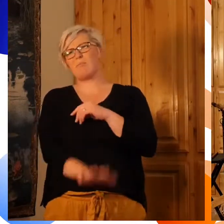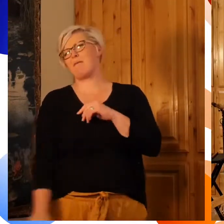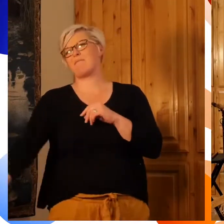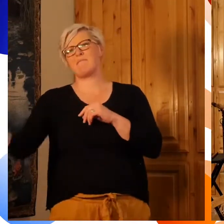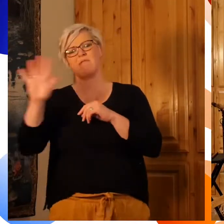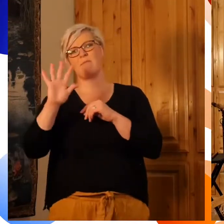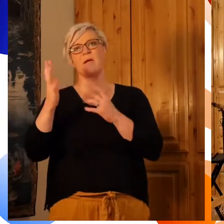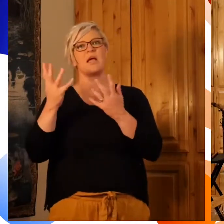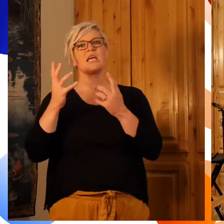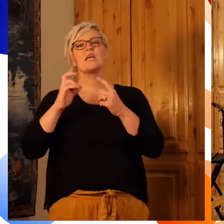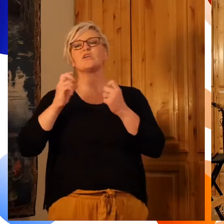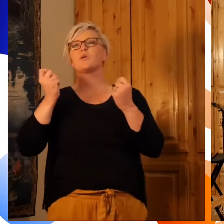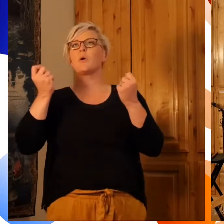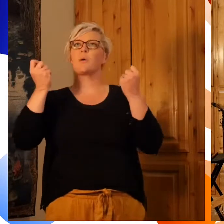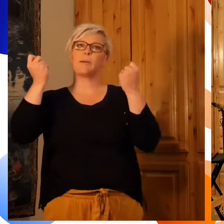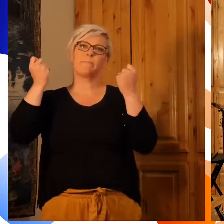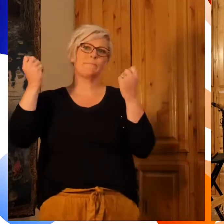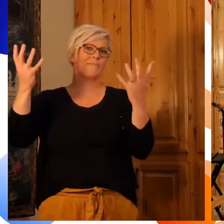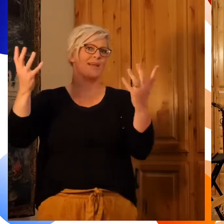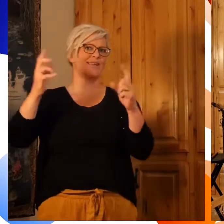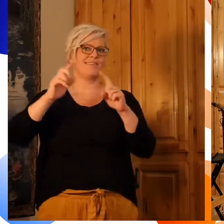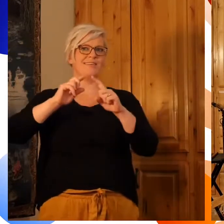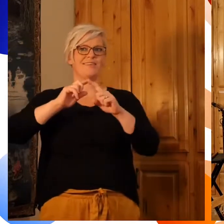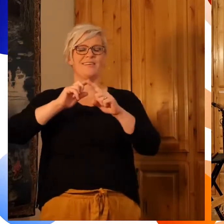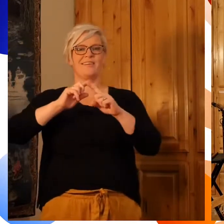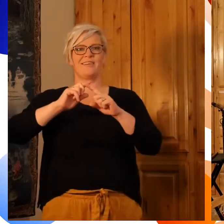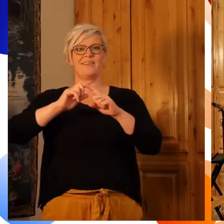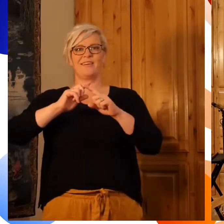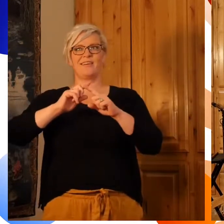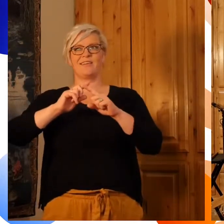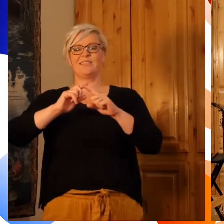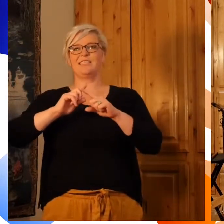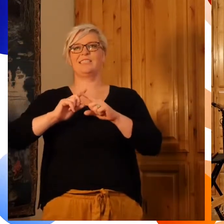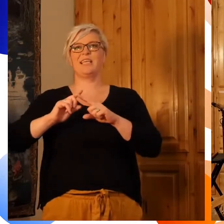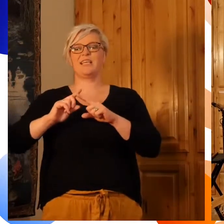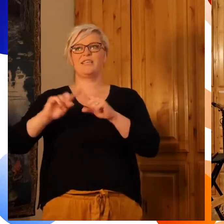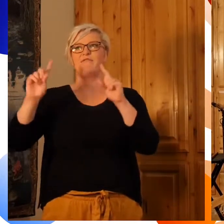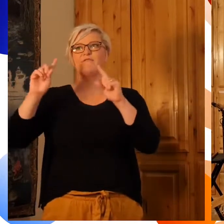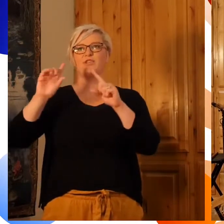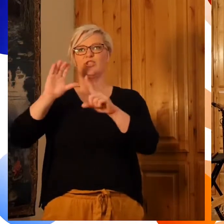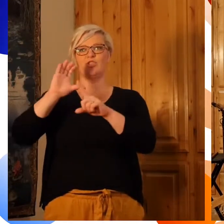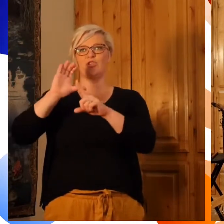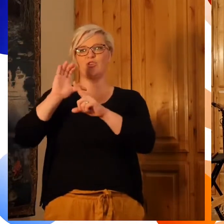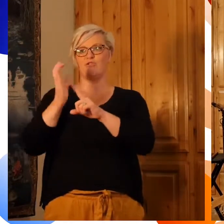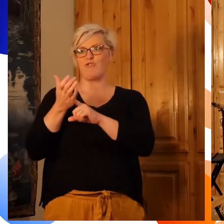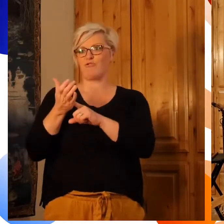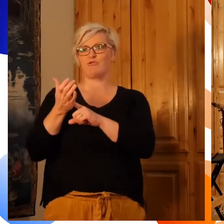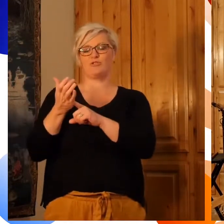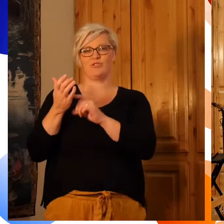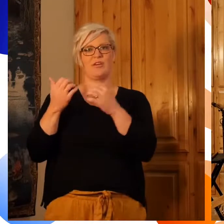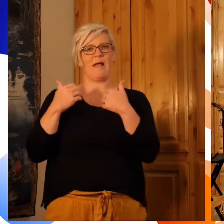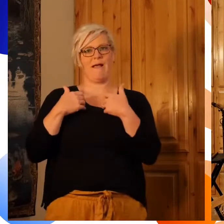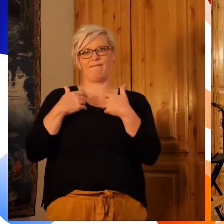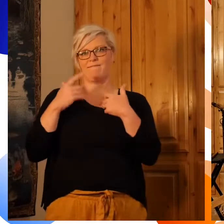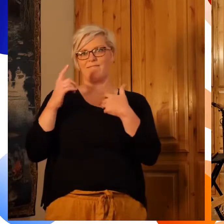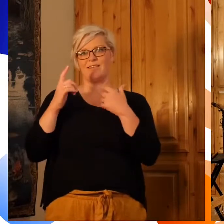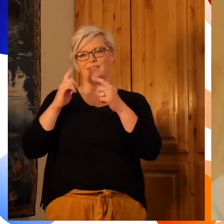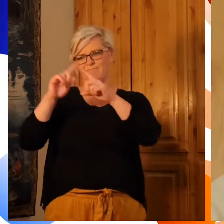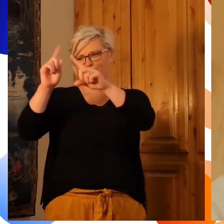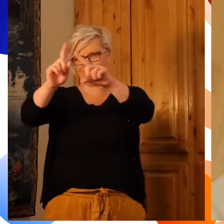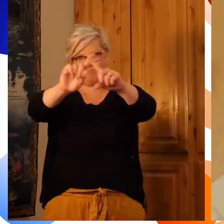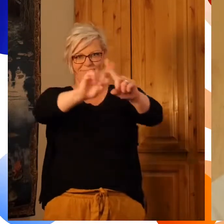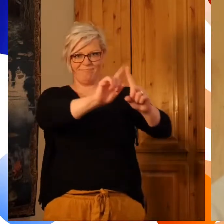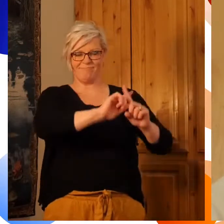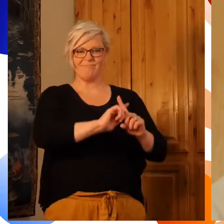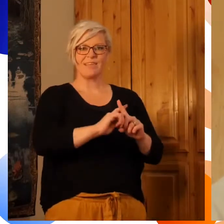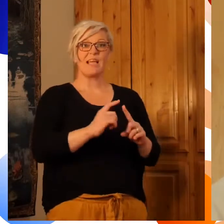almost all, or occur in almost all agricultural cultures. And they have different tunings and